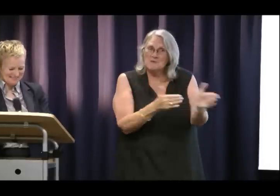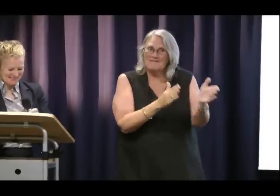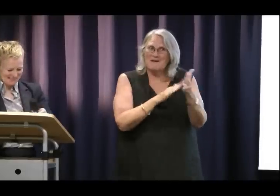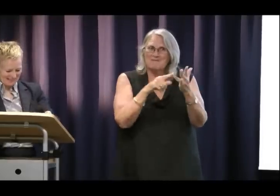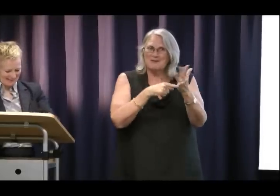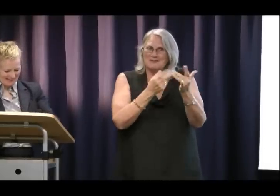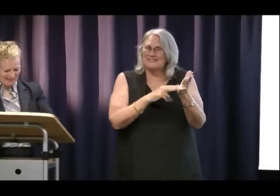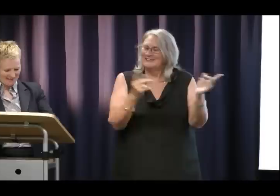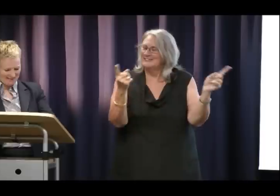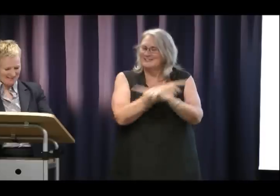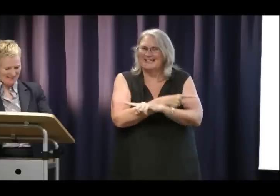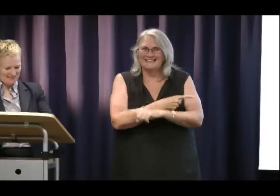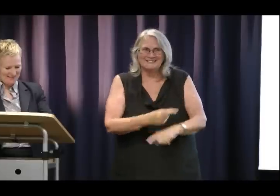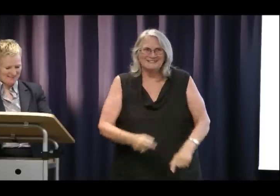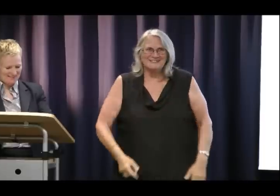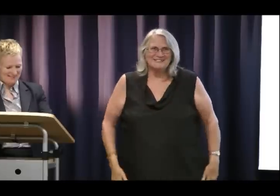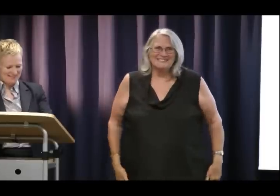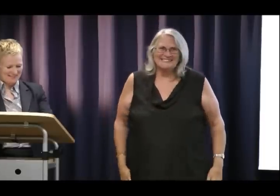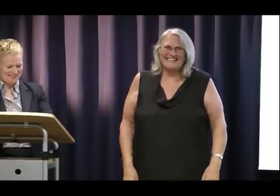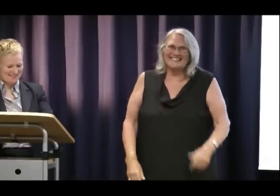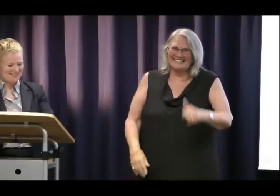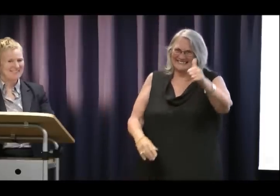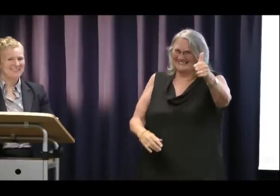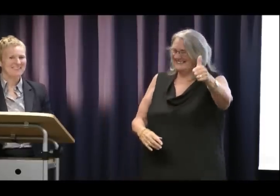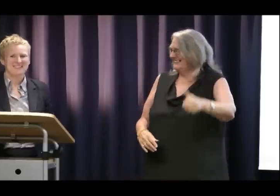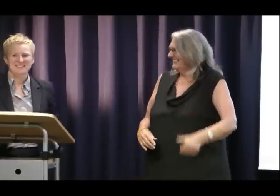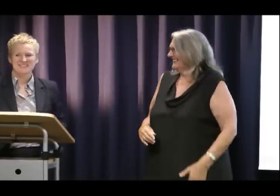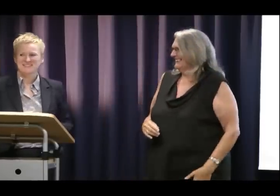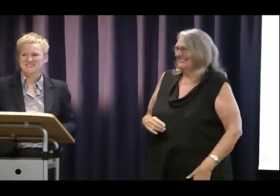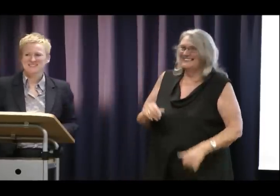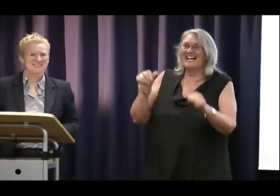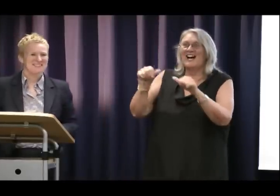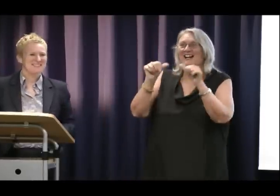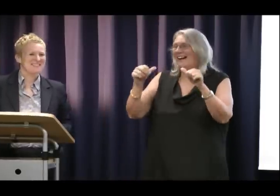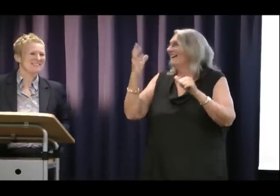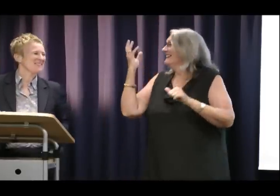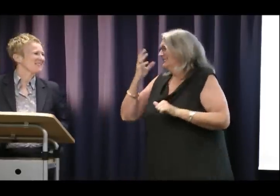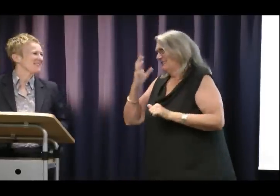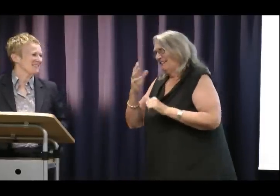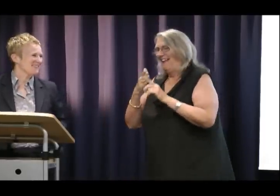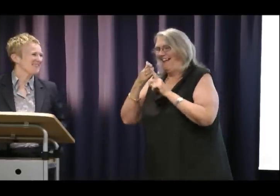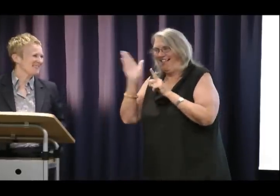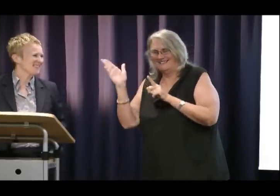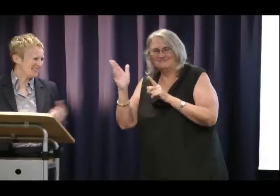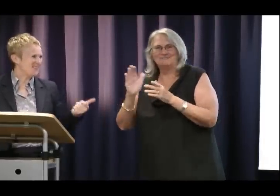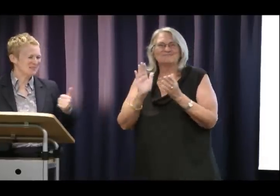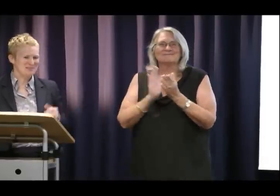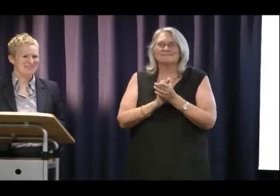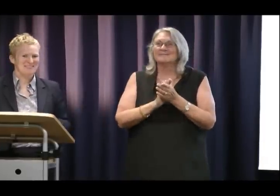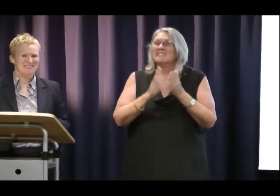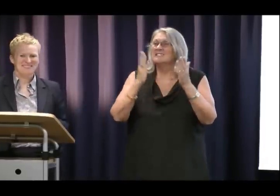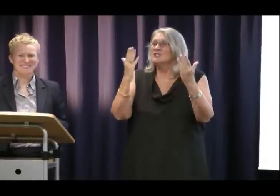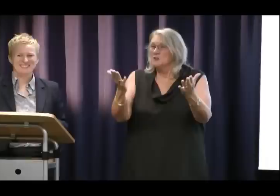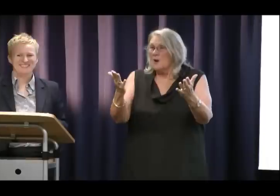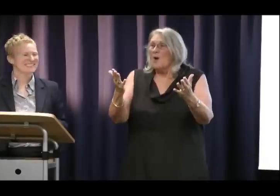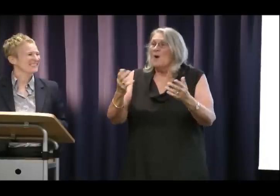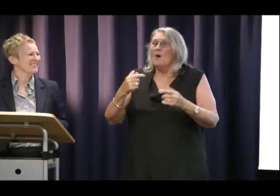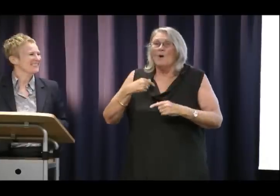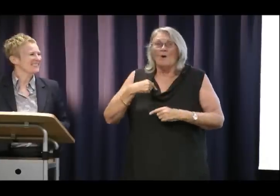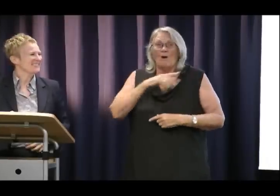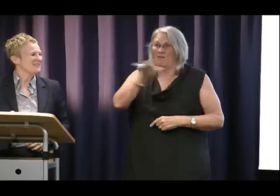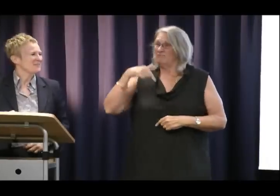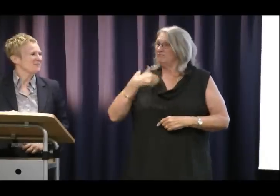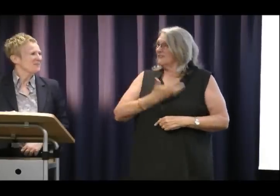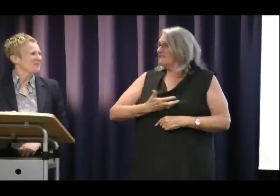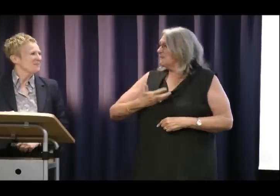will write a letter and leave a motion on that to get all of that changed. Anyway, sorry for that bit of humour and digressing, but